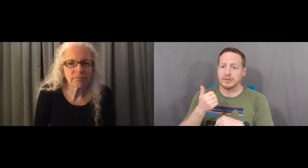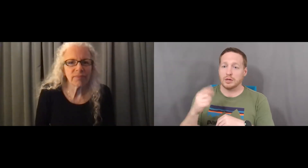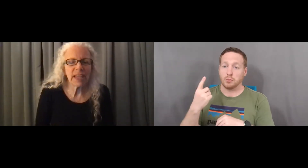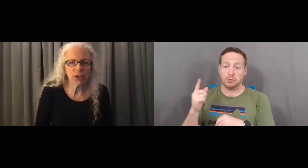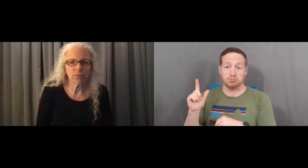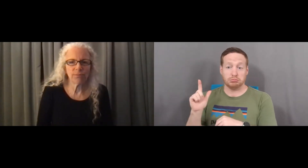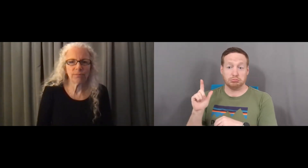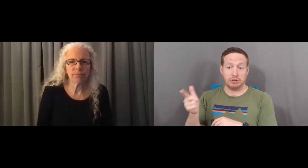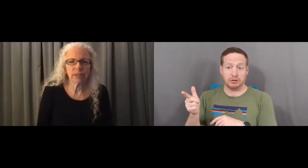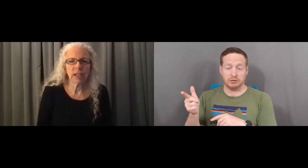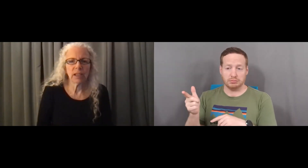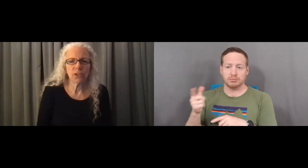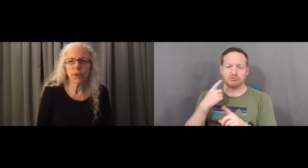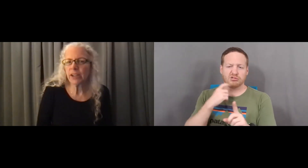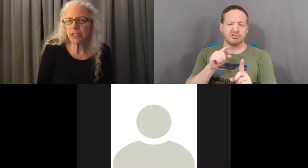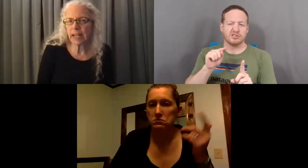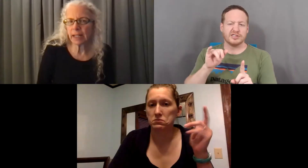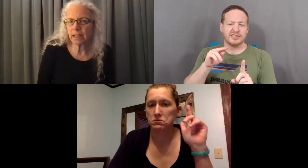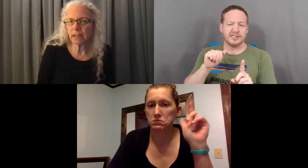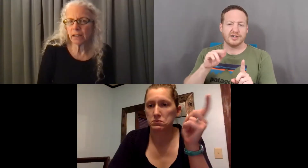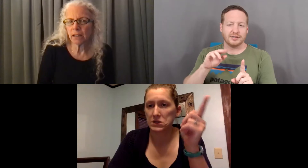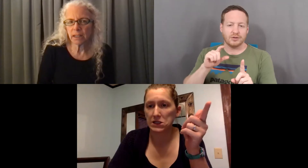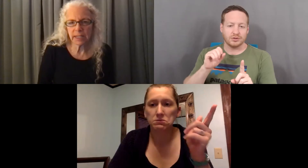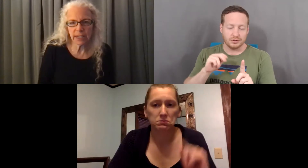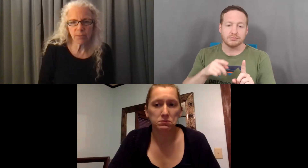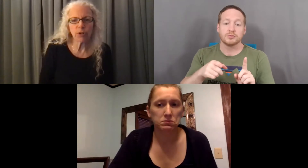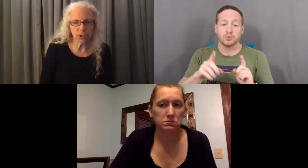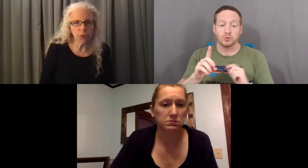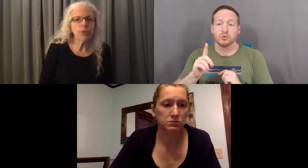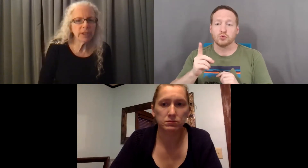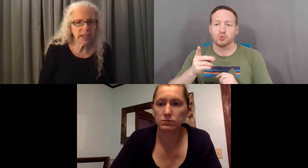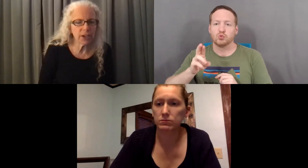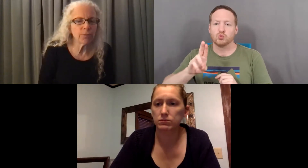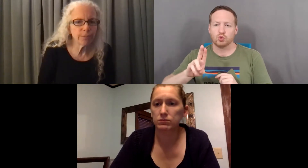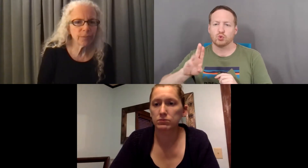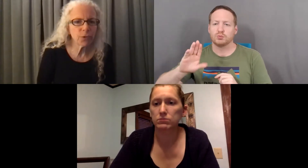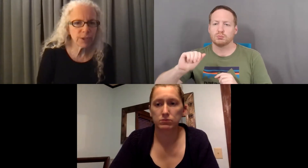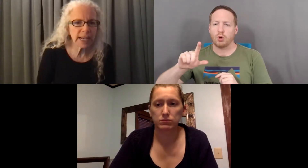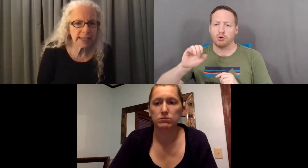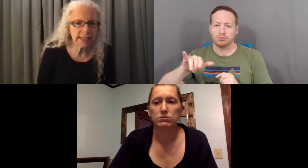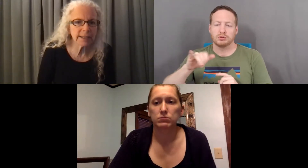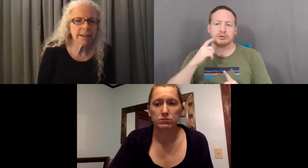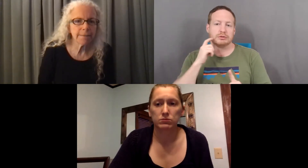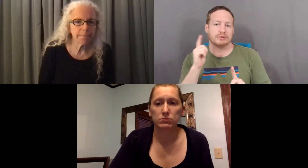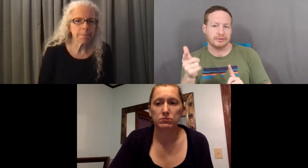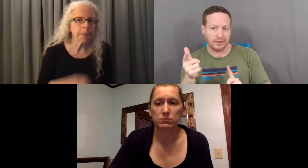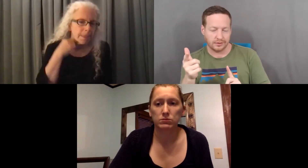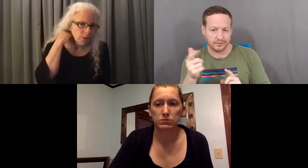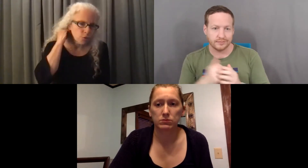Thank you. Do I hear a second to Tina's motion? Drew, thank you. Drew seconds. Drew